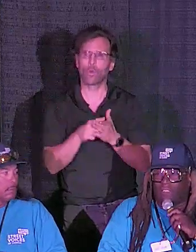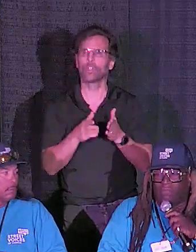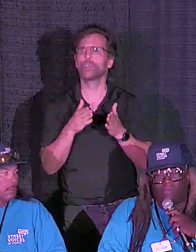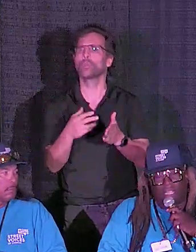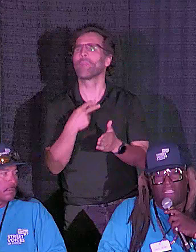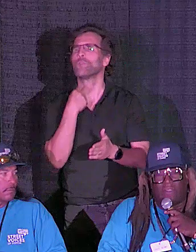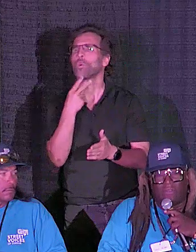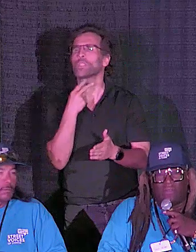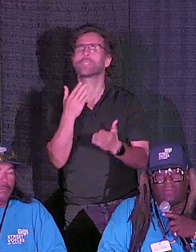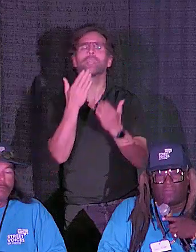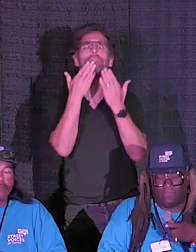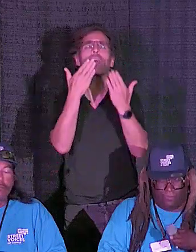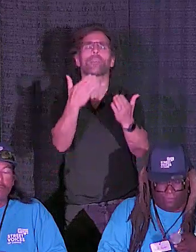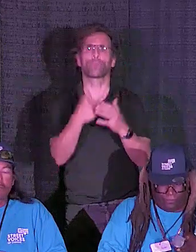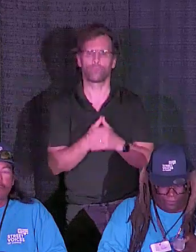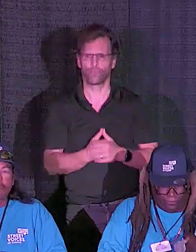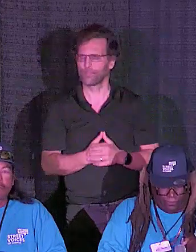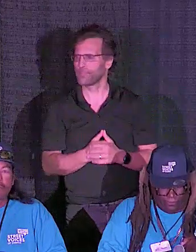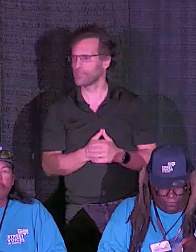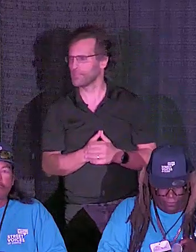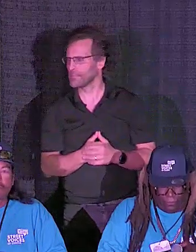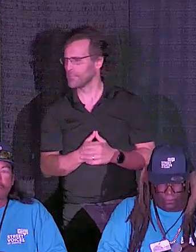Voices. Thank you.